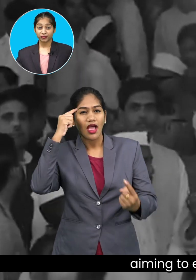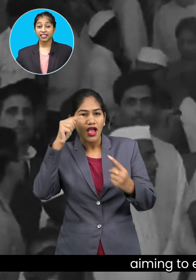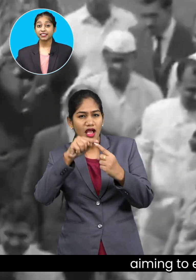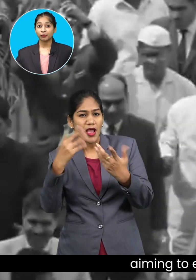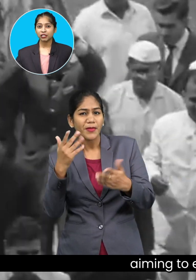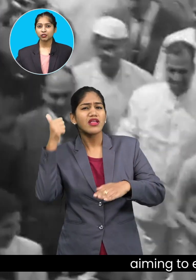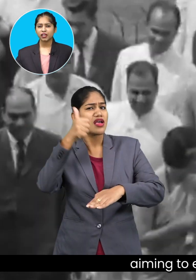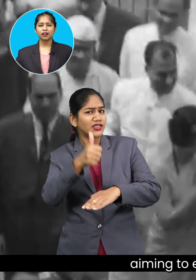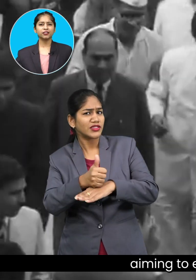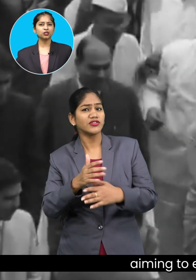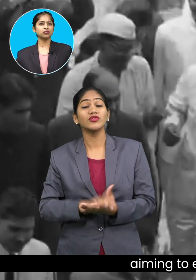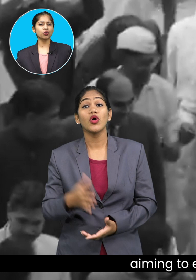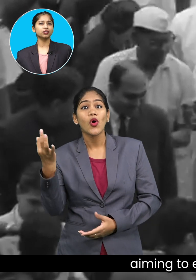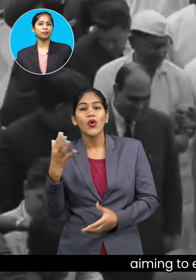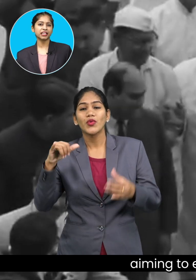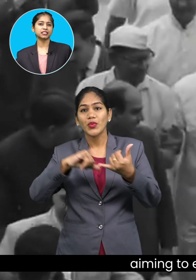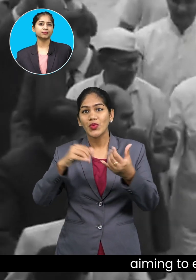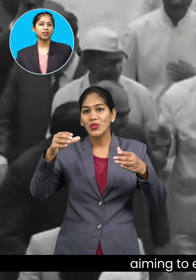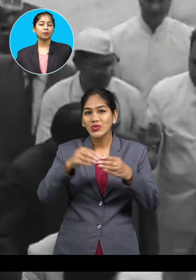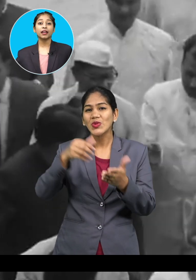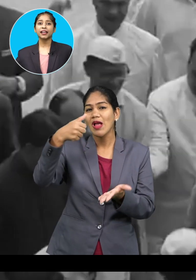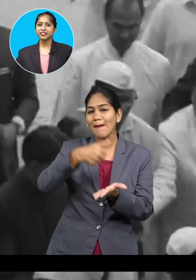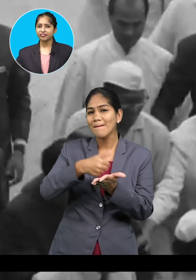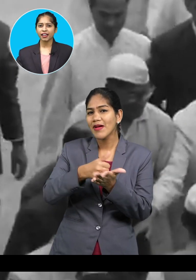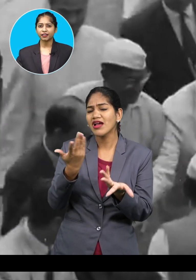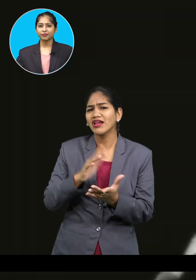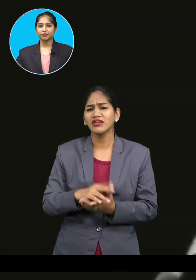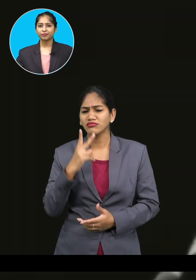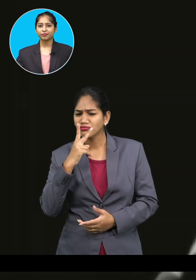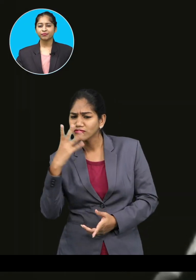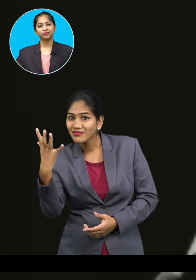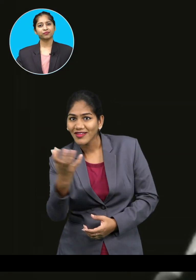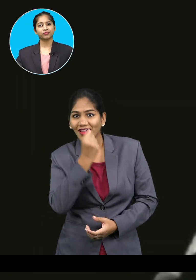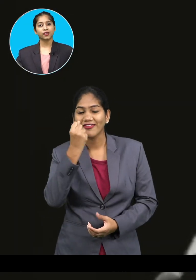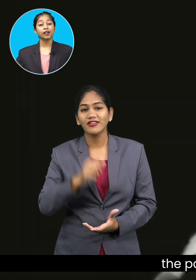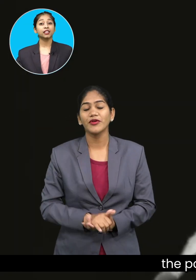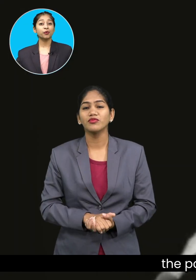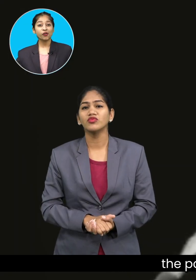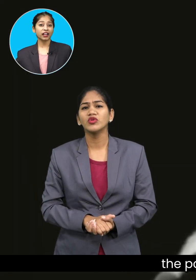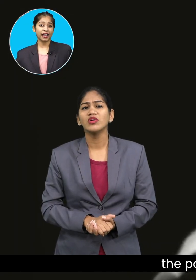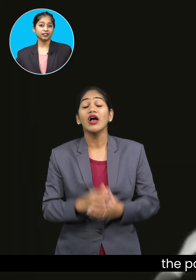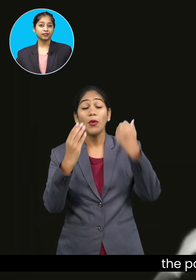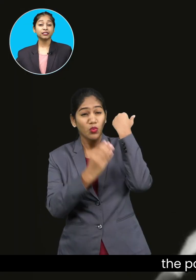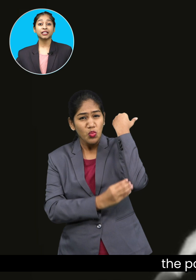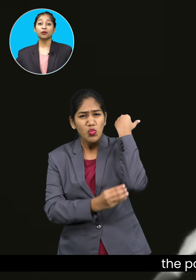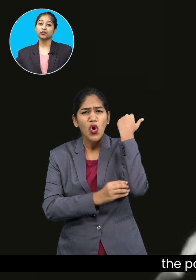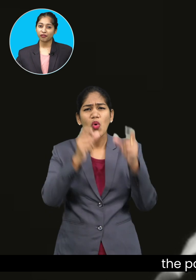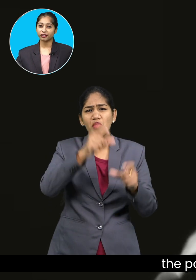Aiming to establish a new social base by identifying the poor